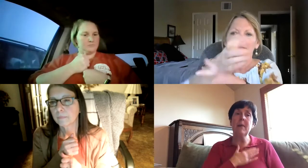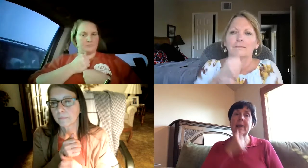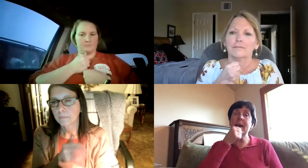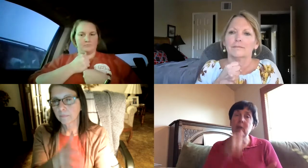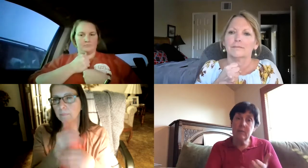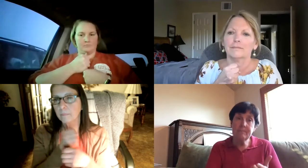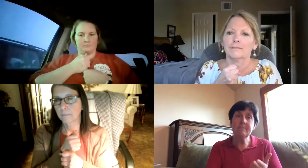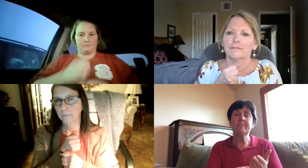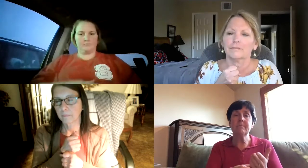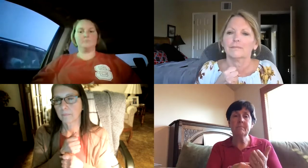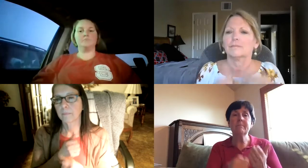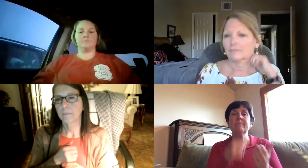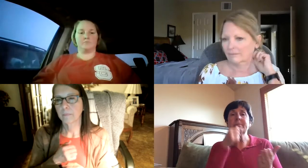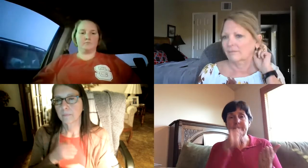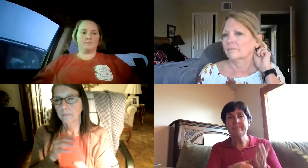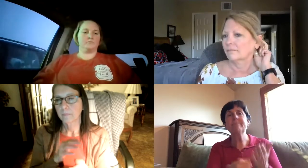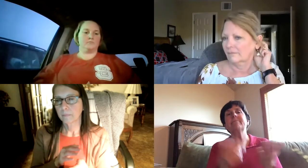get my letter?